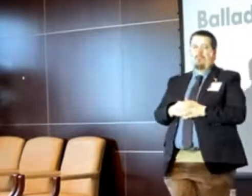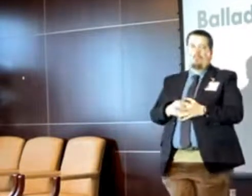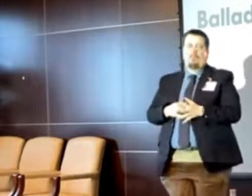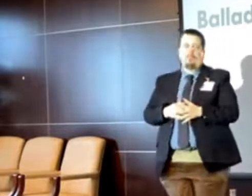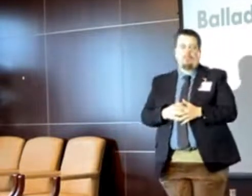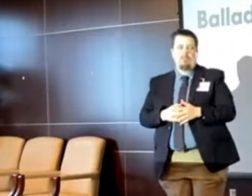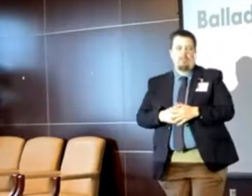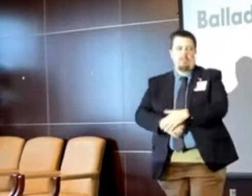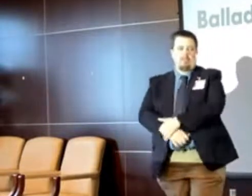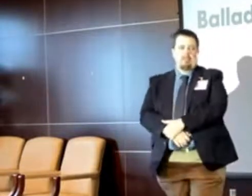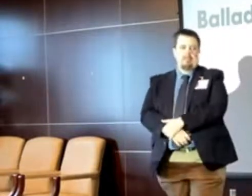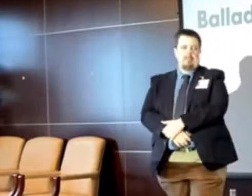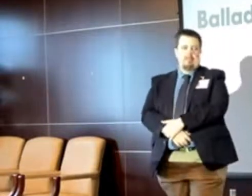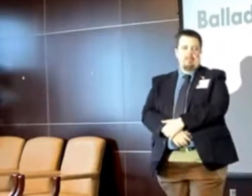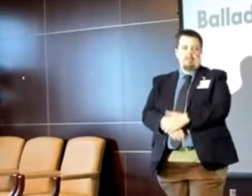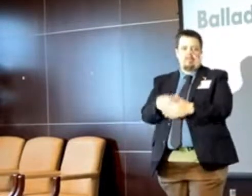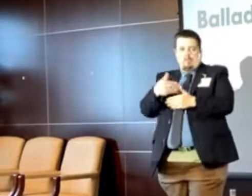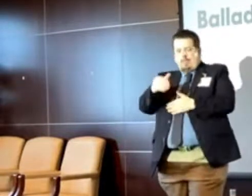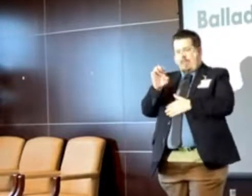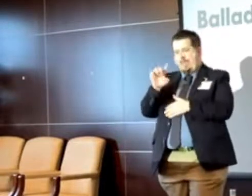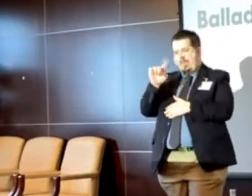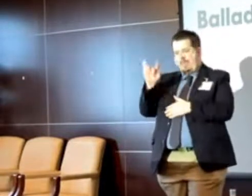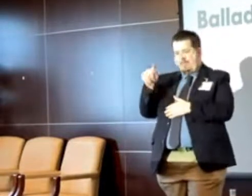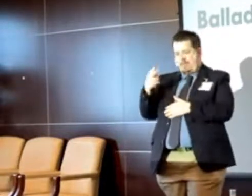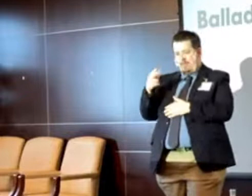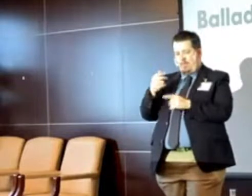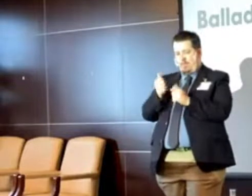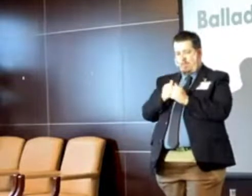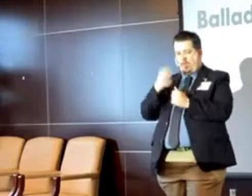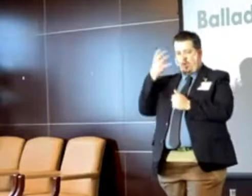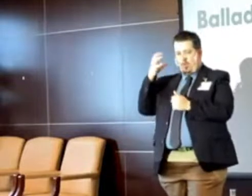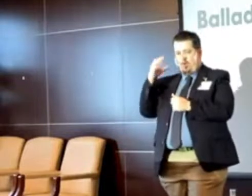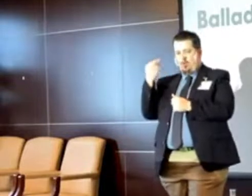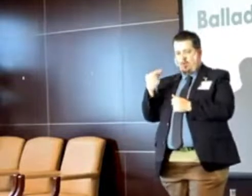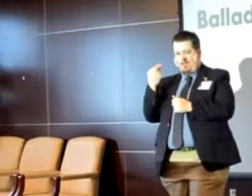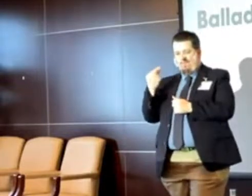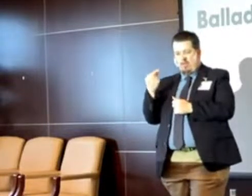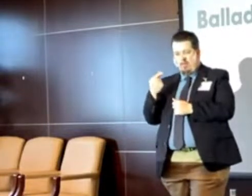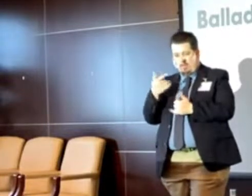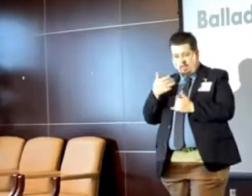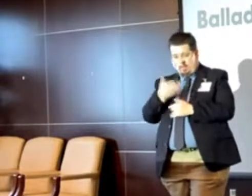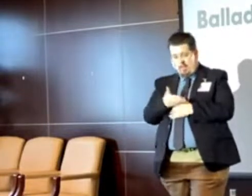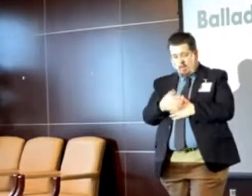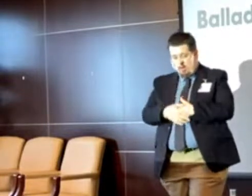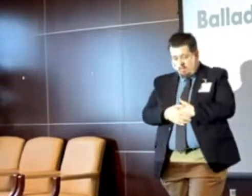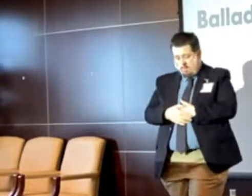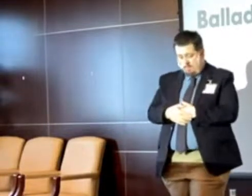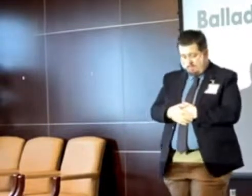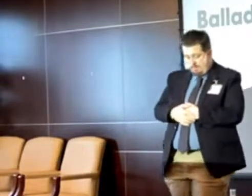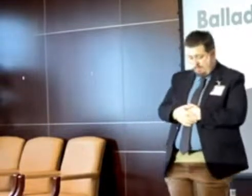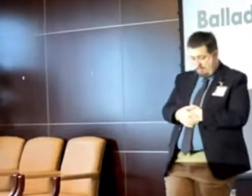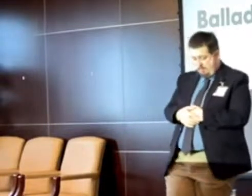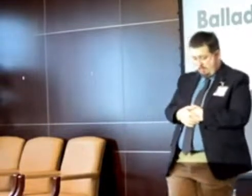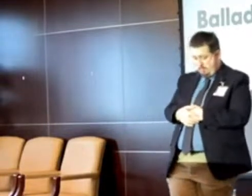Spencer. Next, we have Elizabeth with Radio Greenville. Elizabeth, are you still on the line?